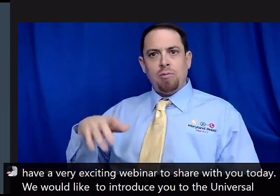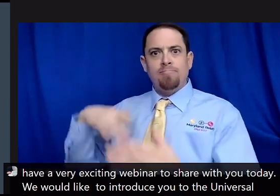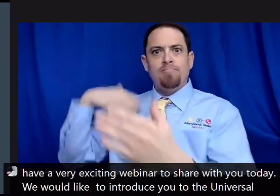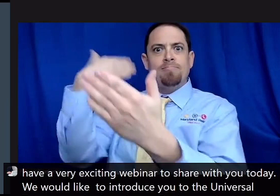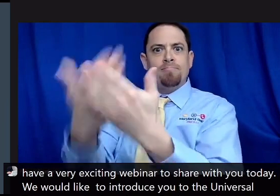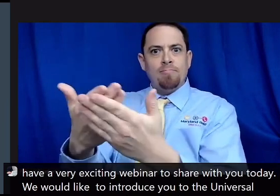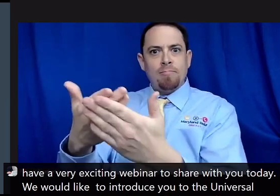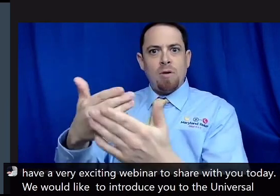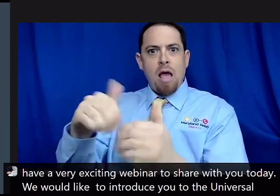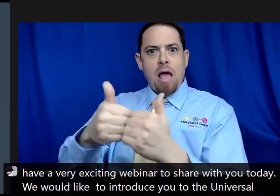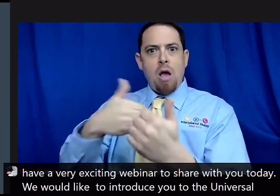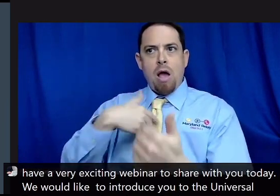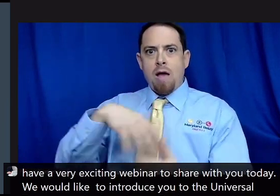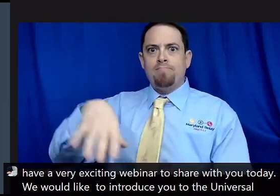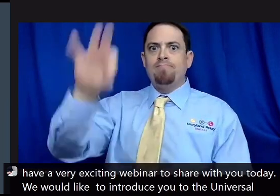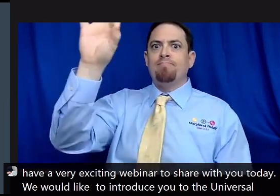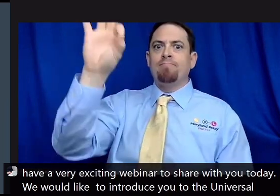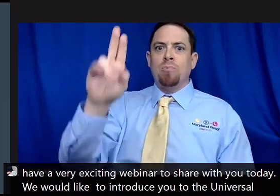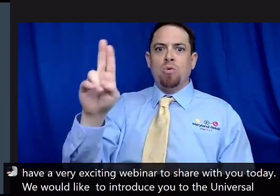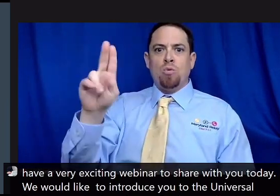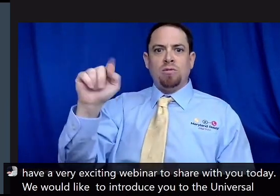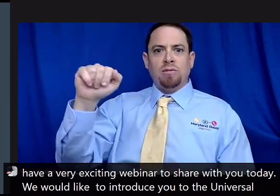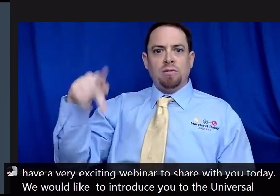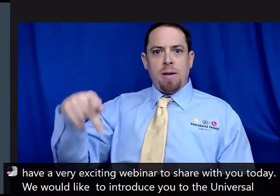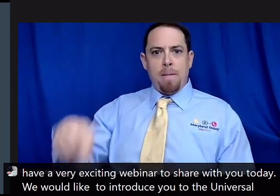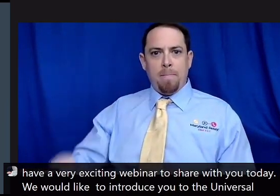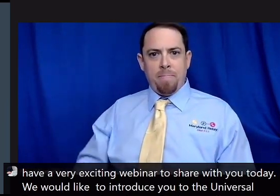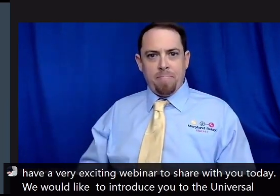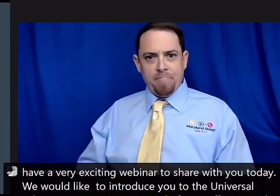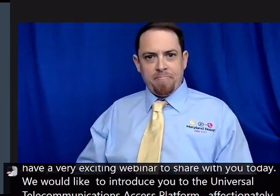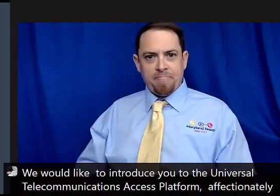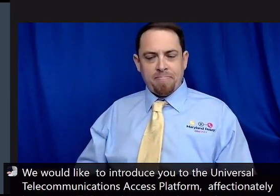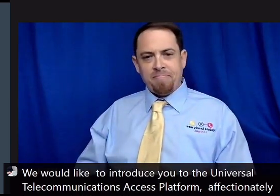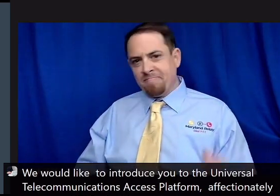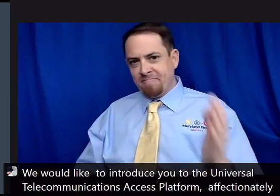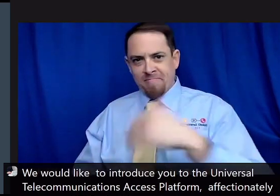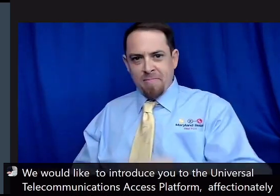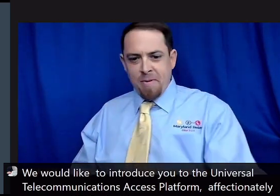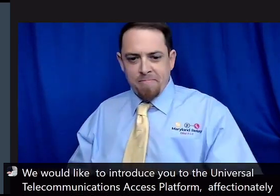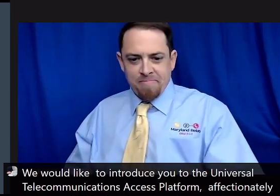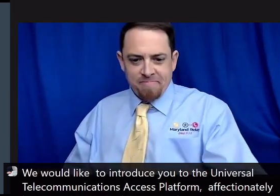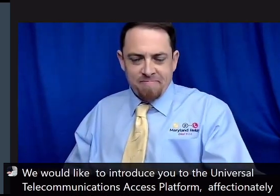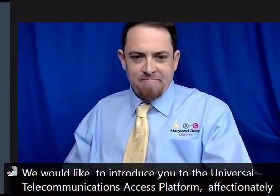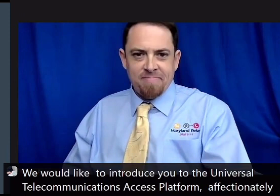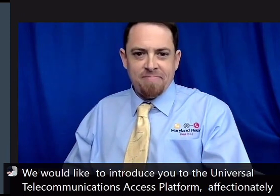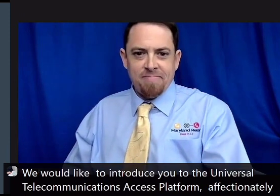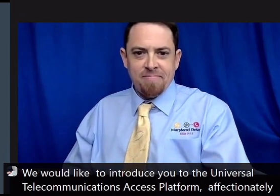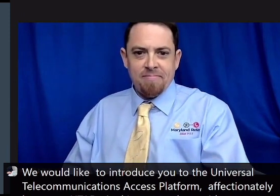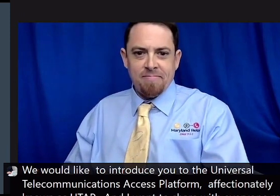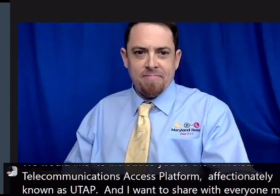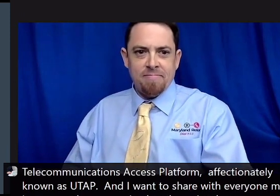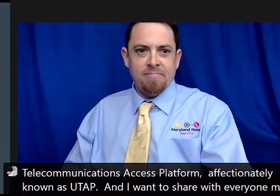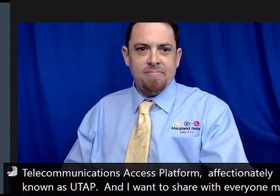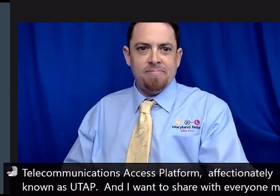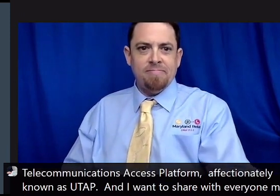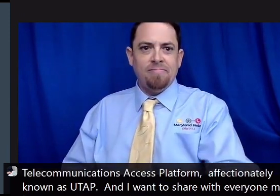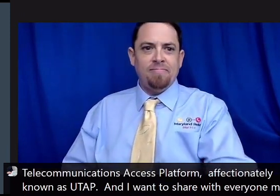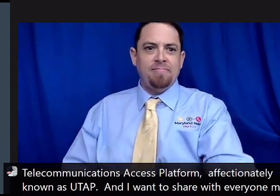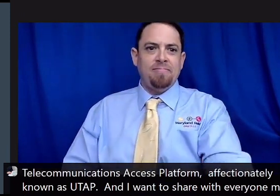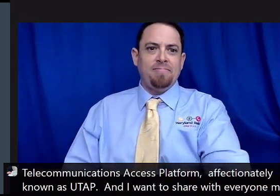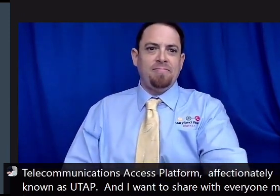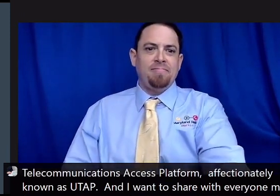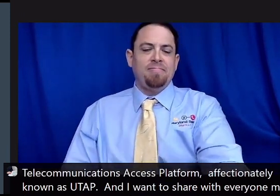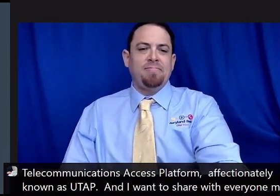And I want to share with everyone my journey at how we arrived to the point that we are today with Universal Telecommunication